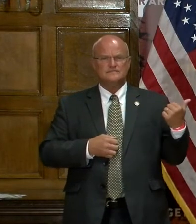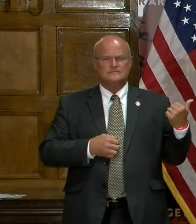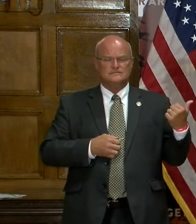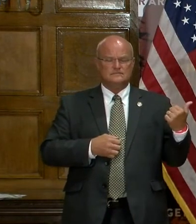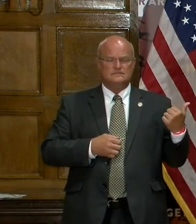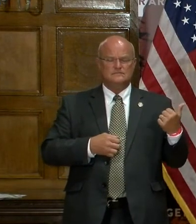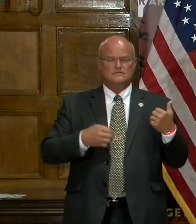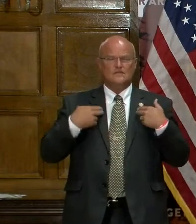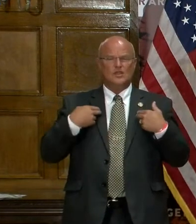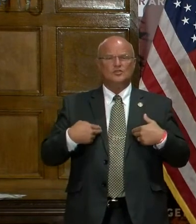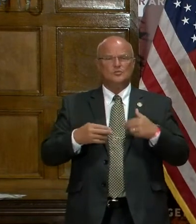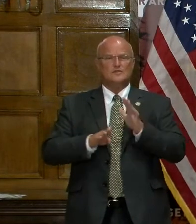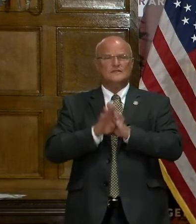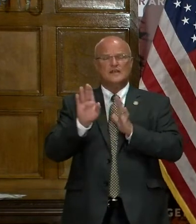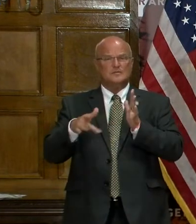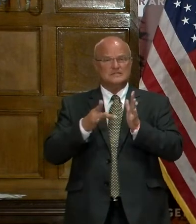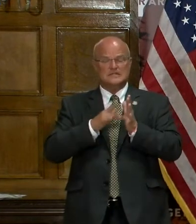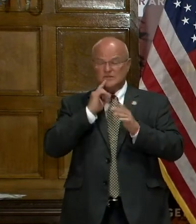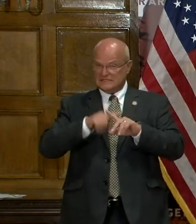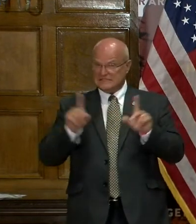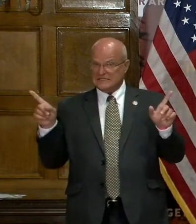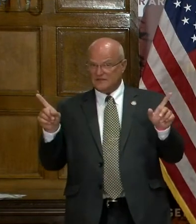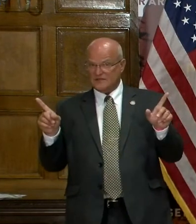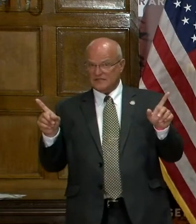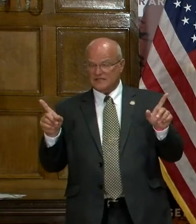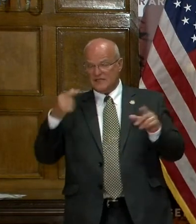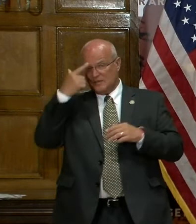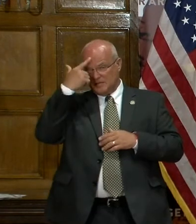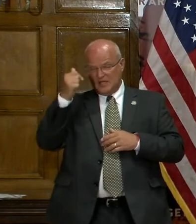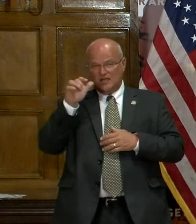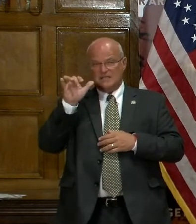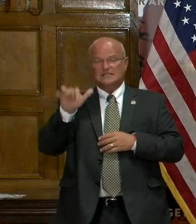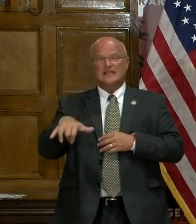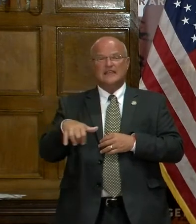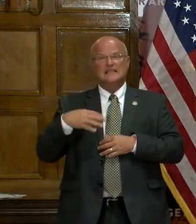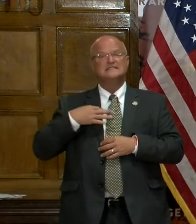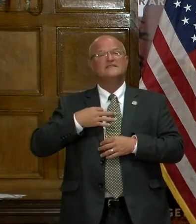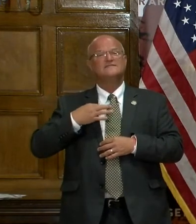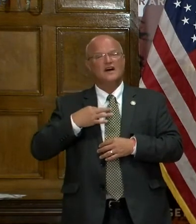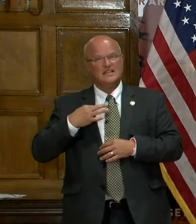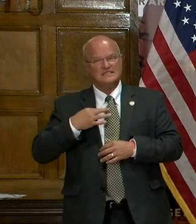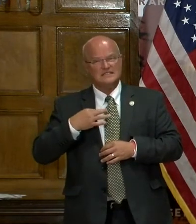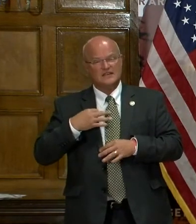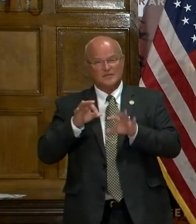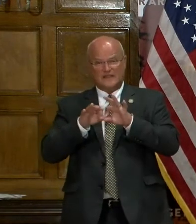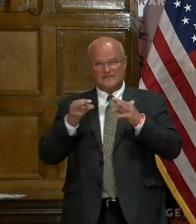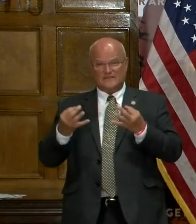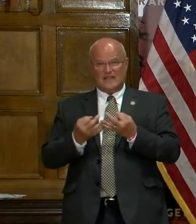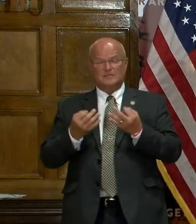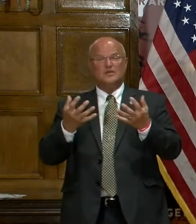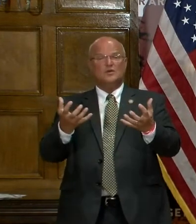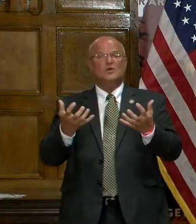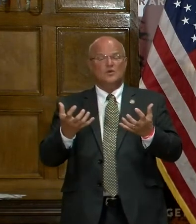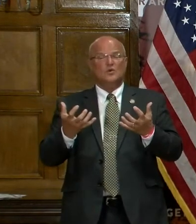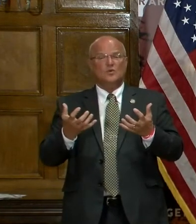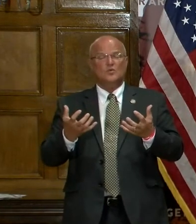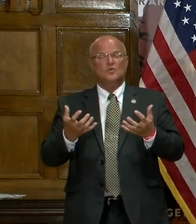Human Development Center is different because that's voluntary by the families who want